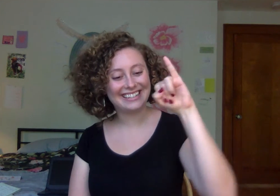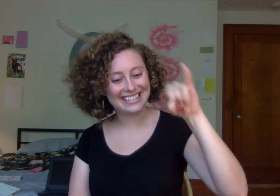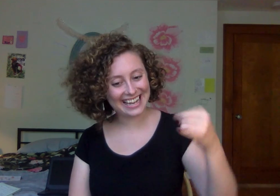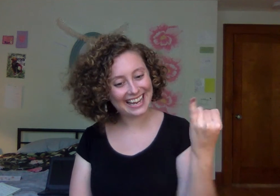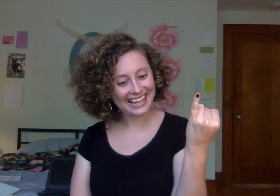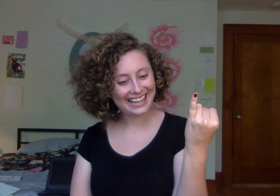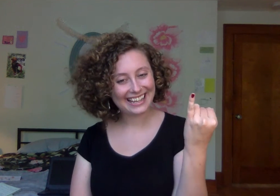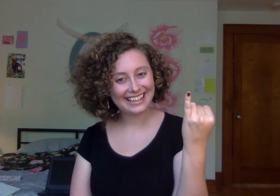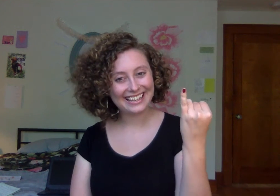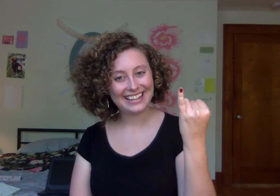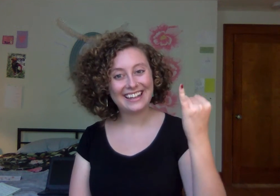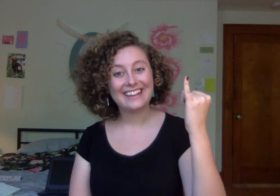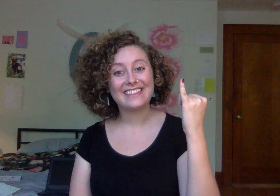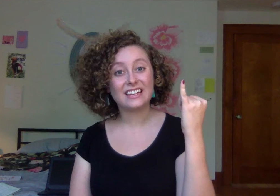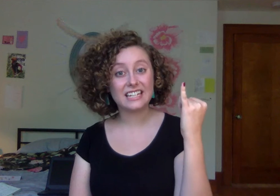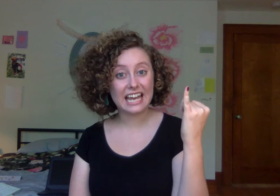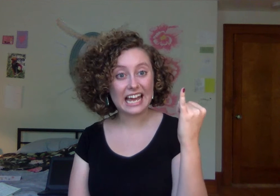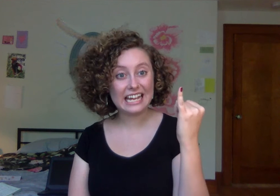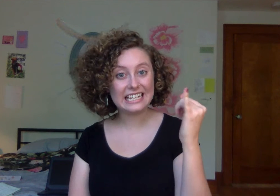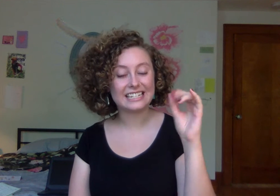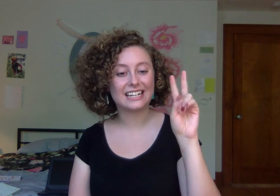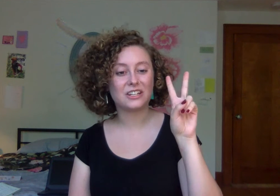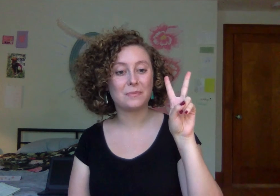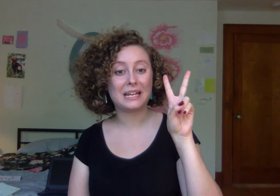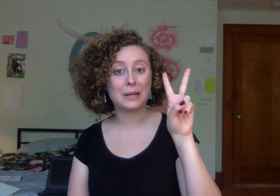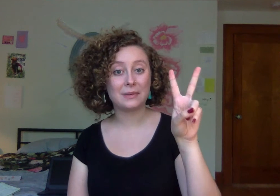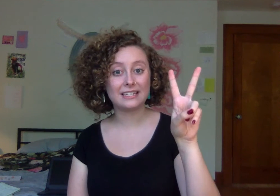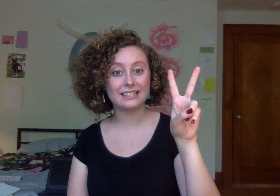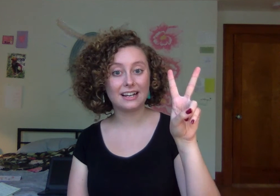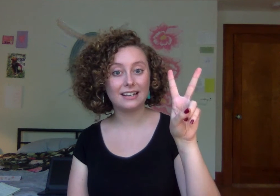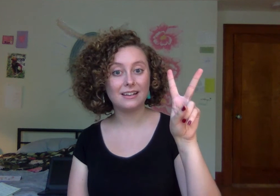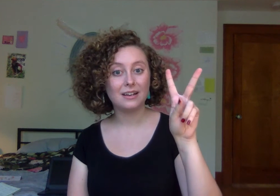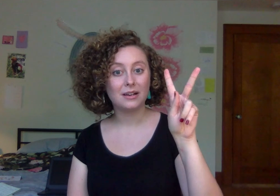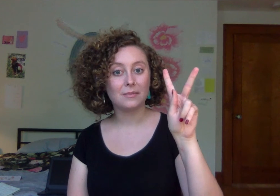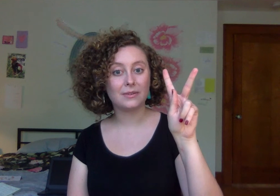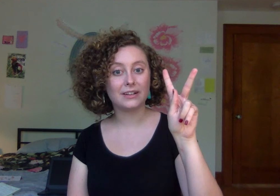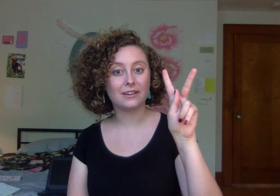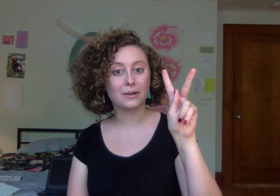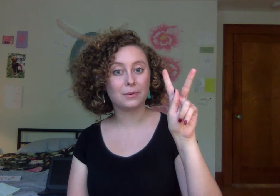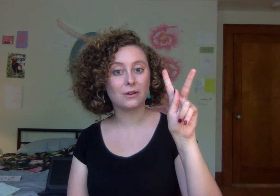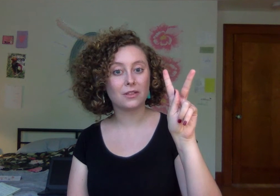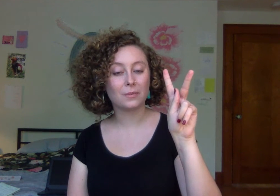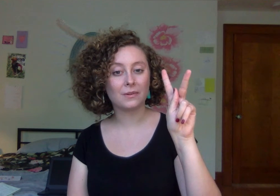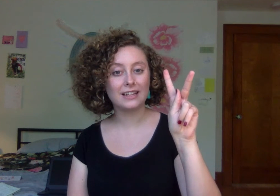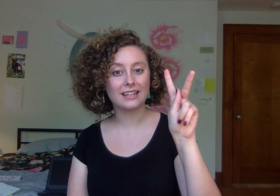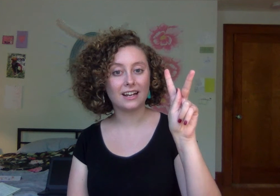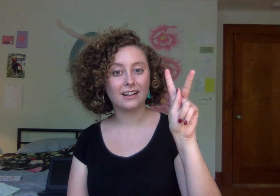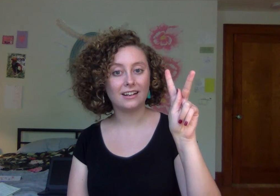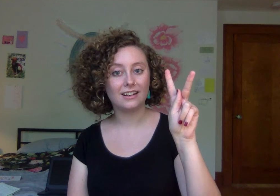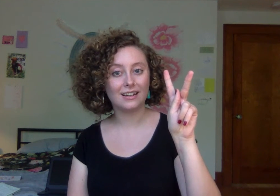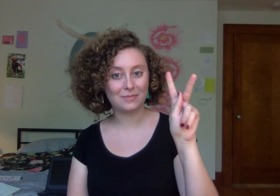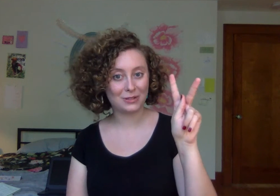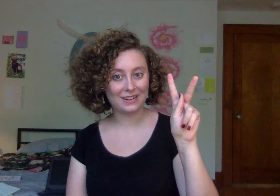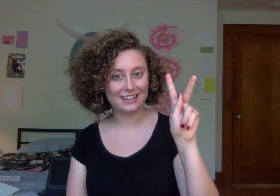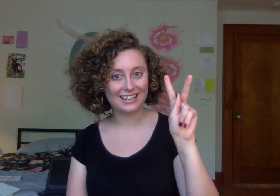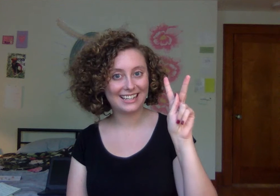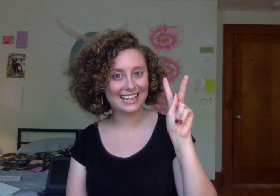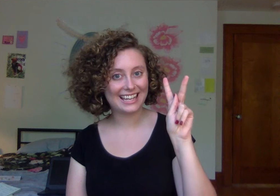J. Then K is like you're making a peace sign, but then you're going to put your thumb right there in between. K.